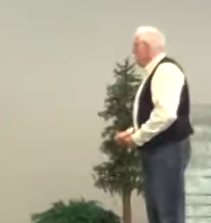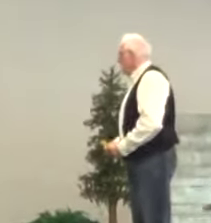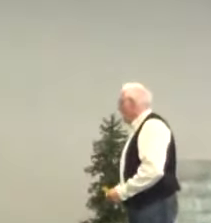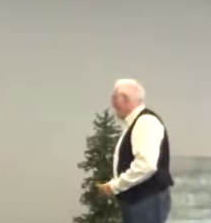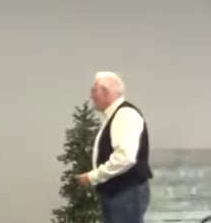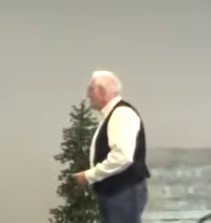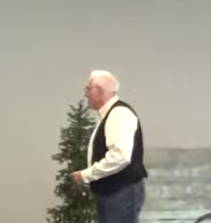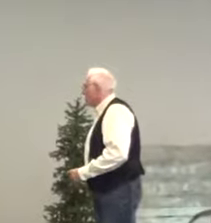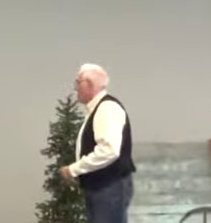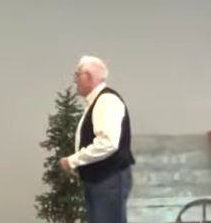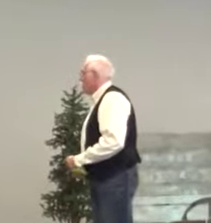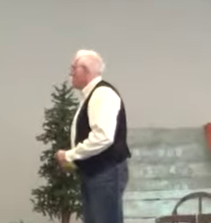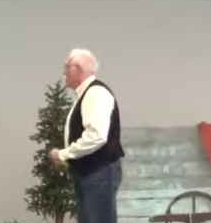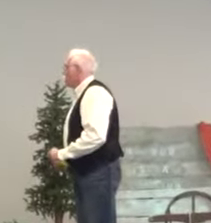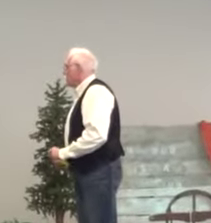Judy, right?